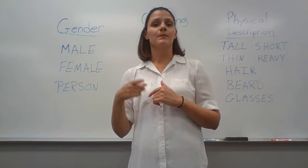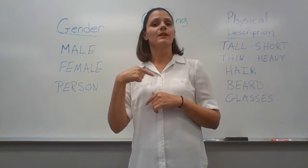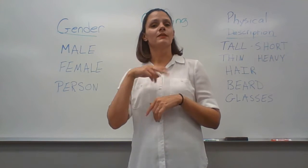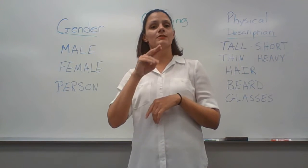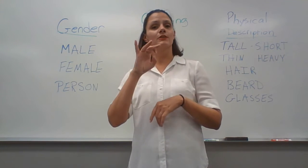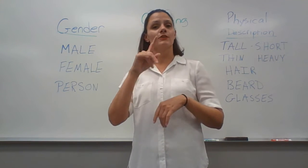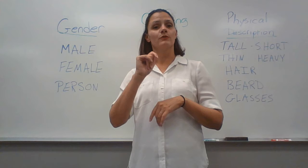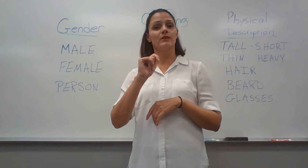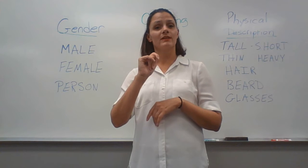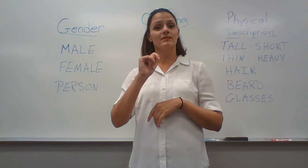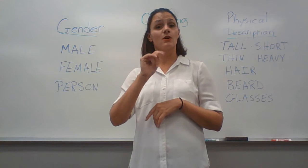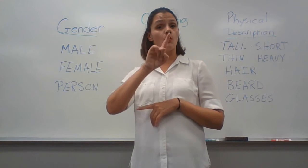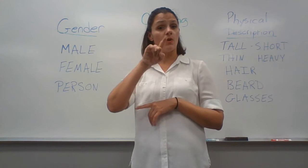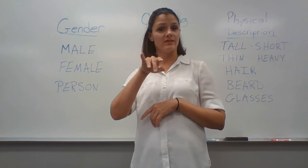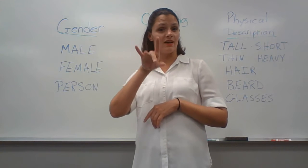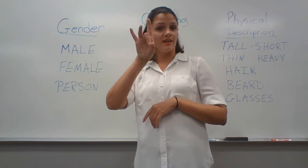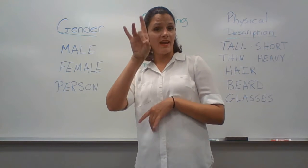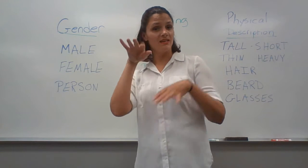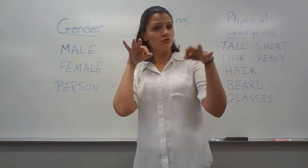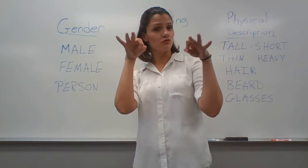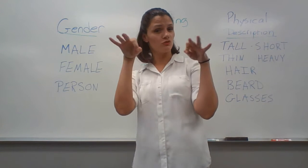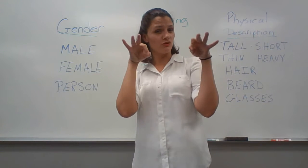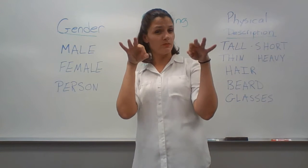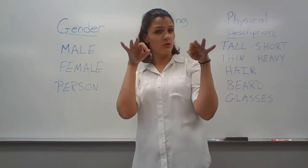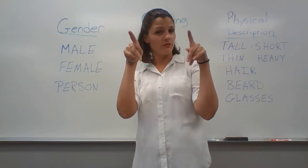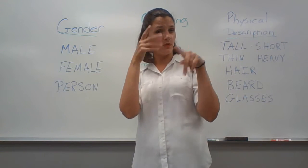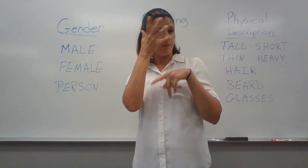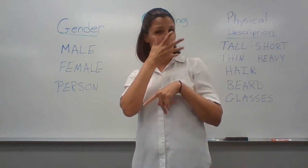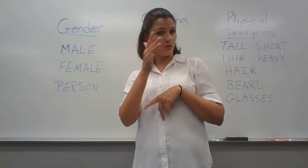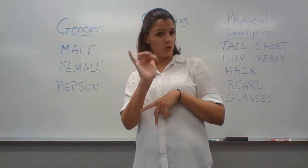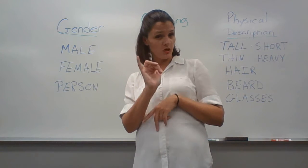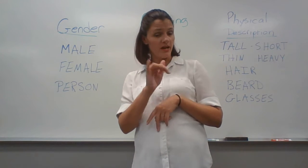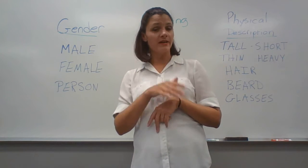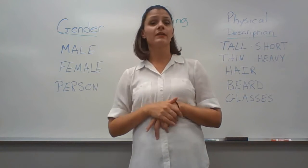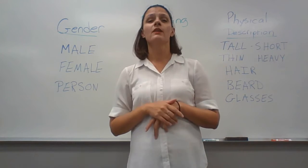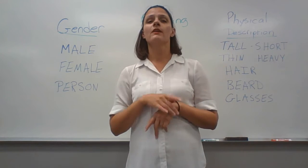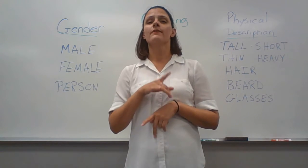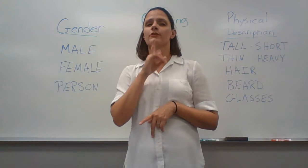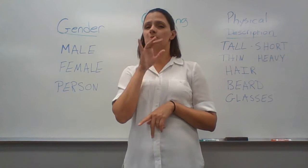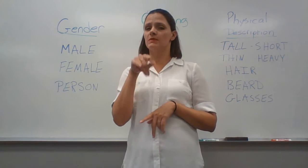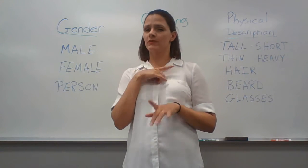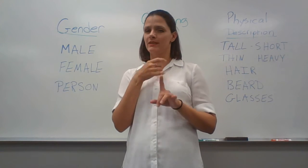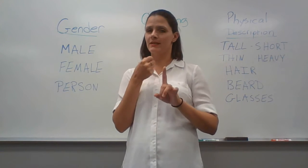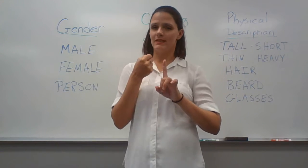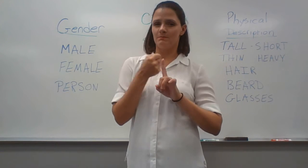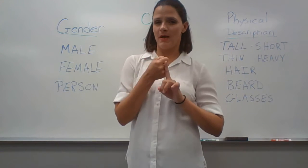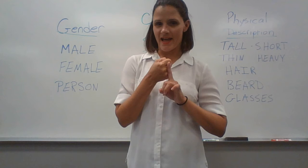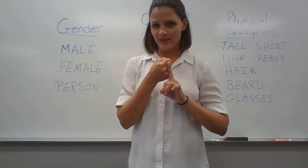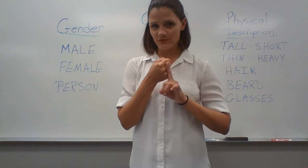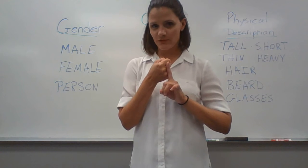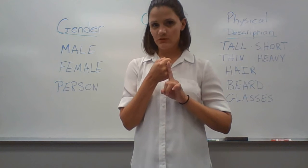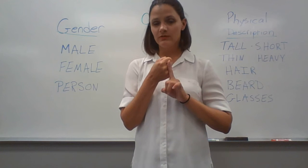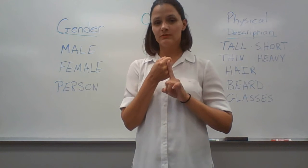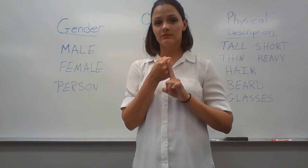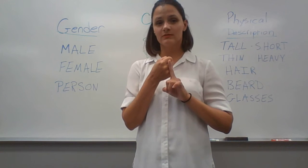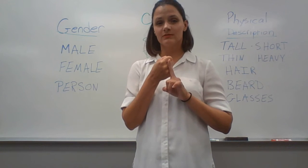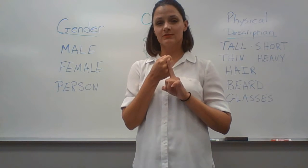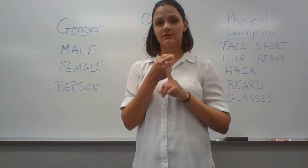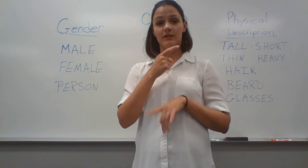It is Unit 1.8, description of what people look like. For it to be really impactful in a